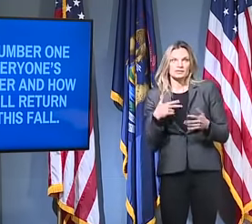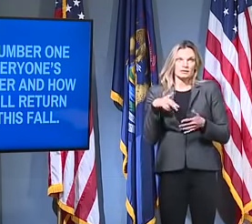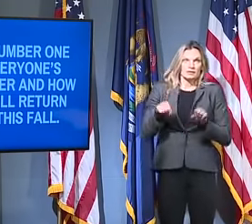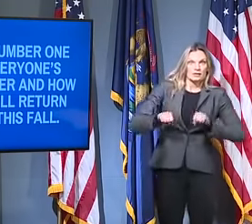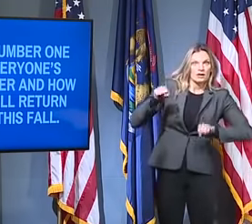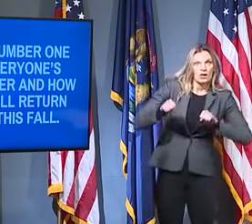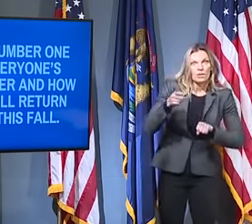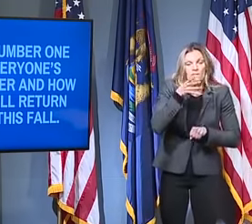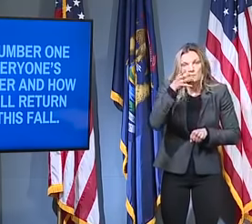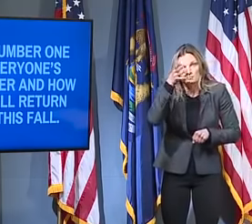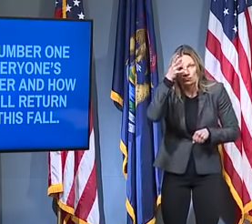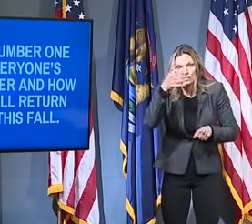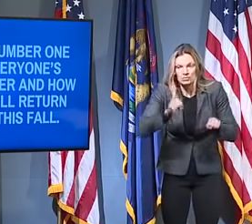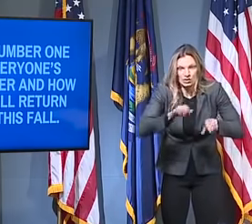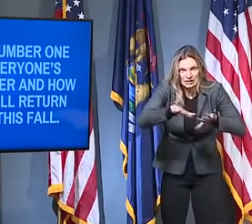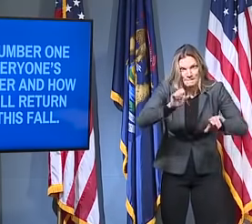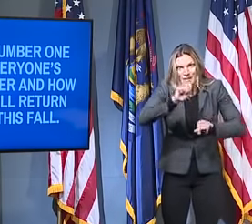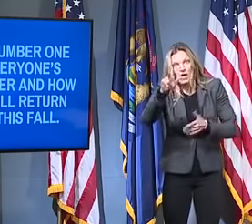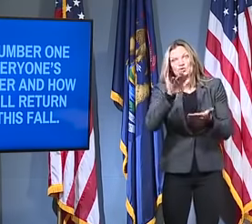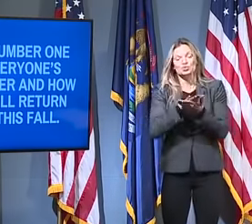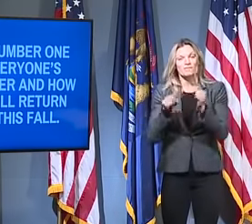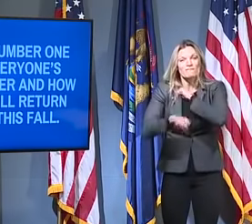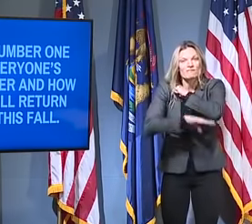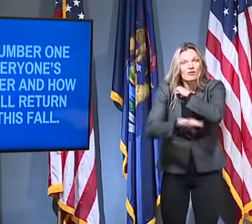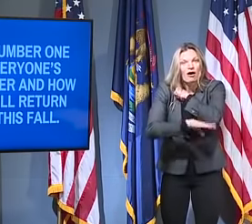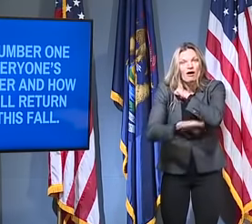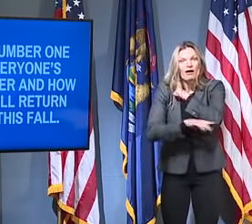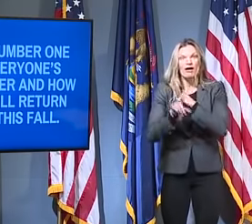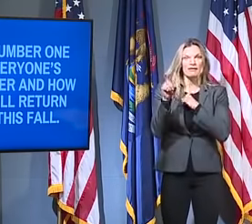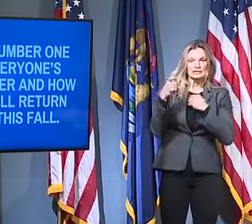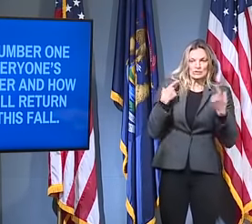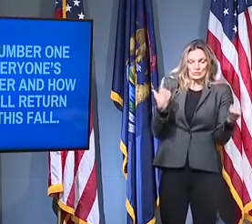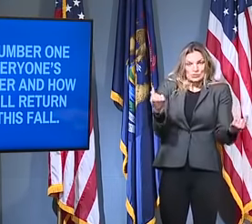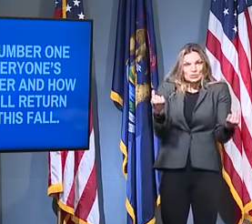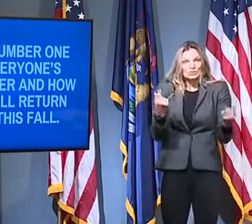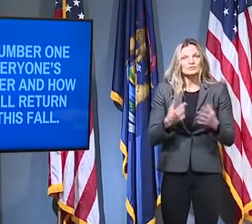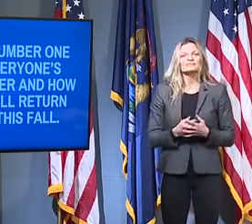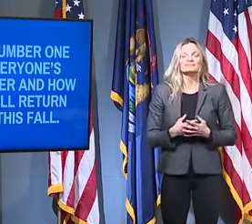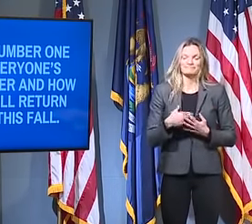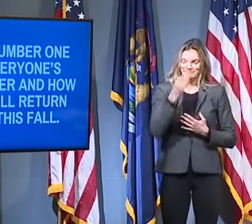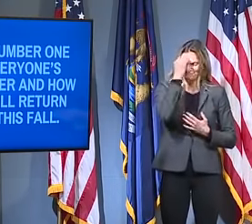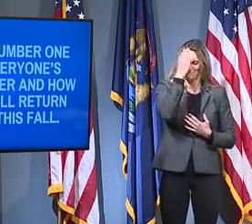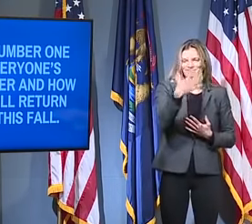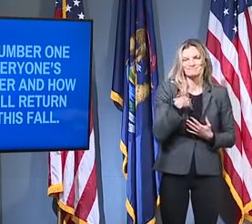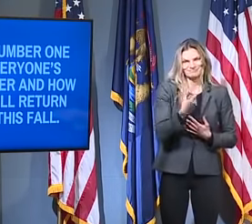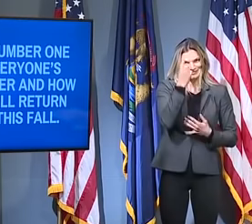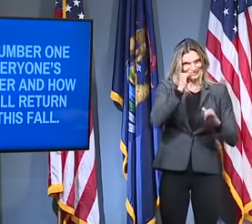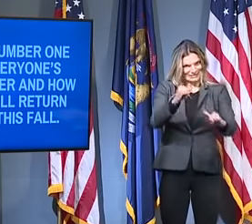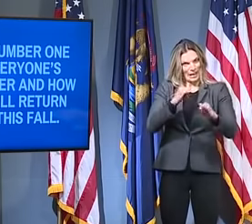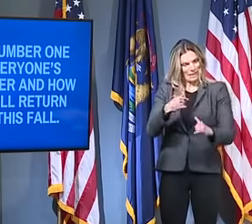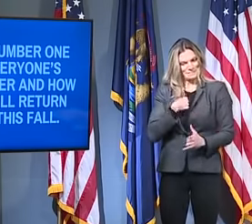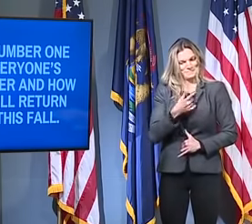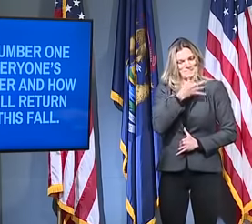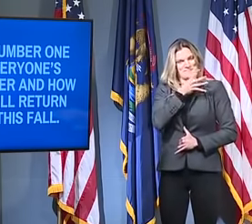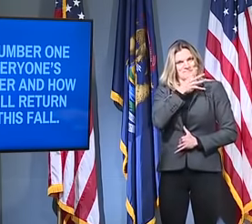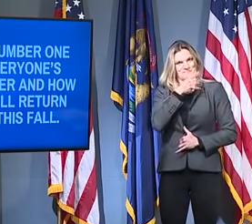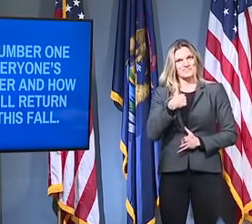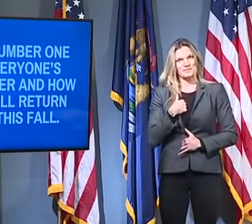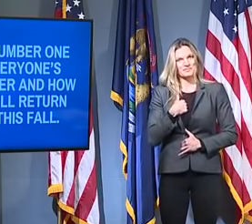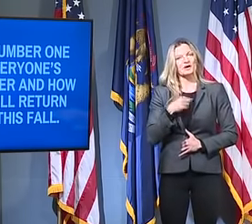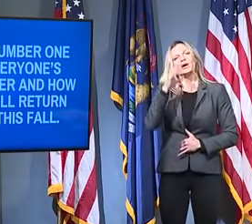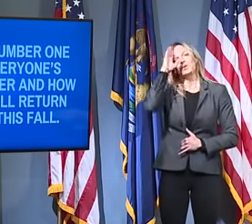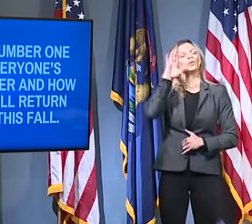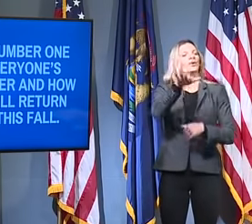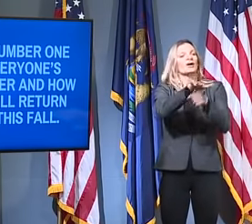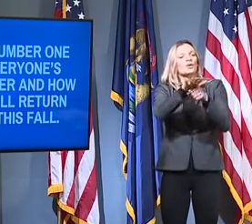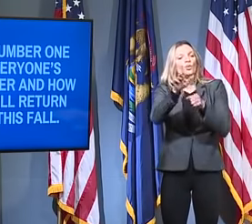return to school this fall. So parents across Michigan are anxiously awaiting their school districts to decide